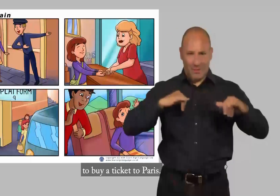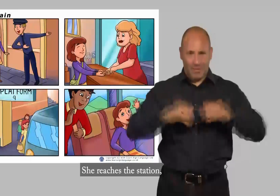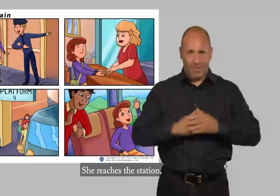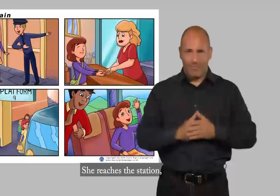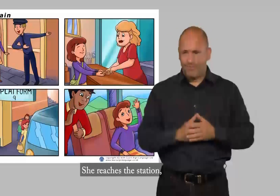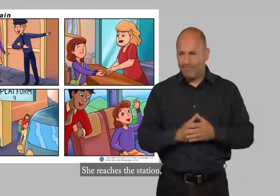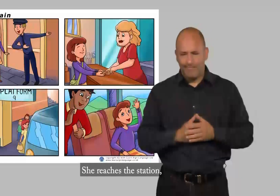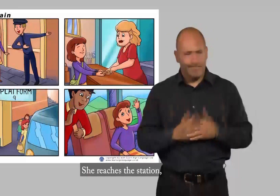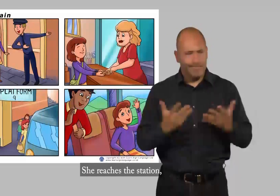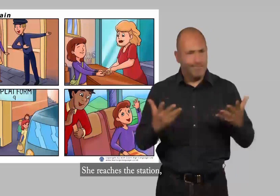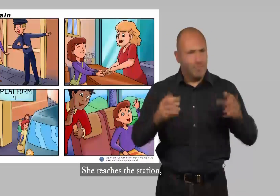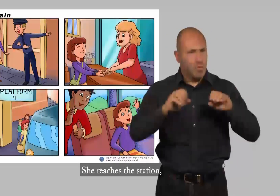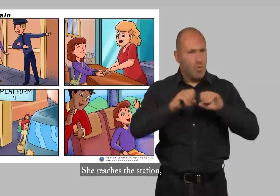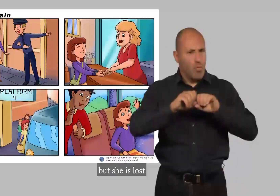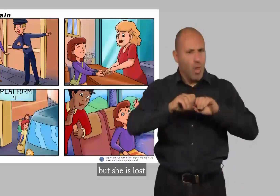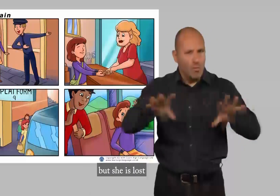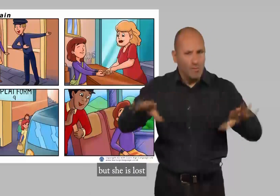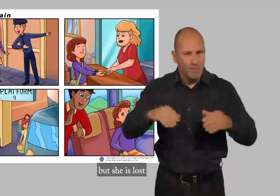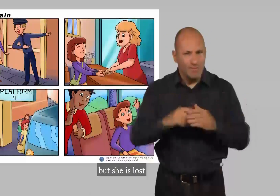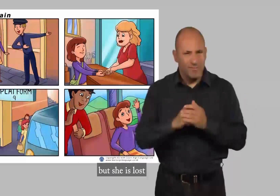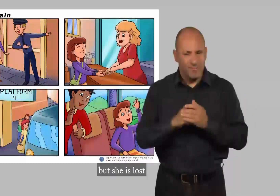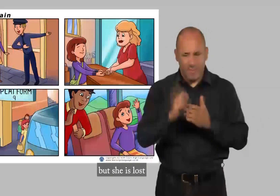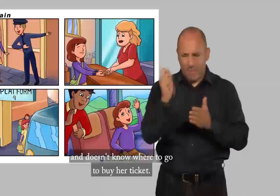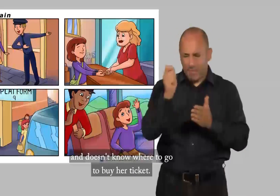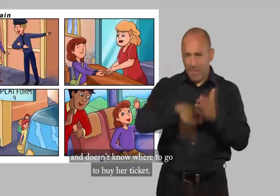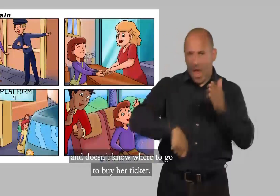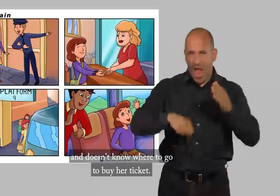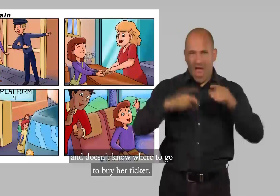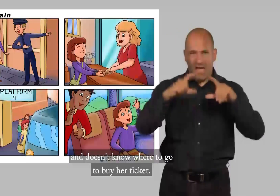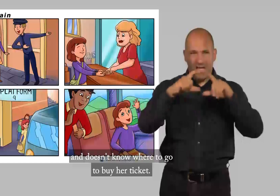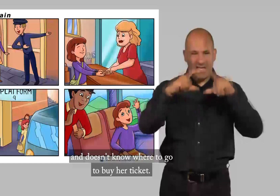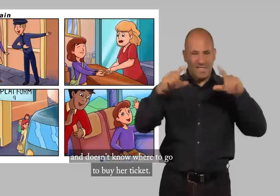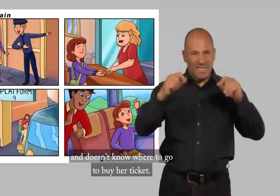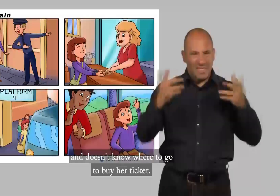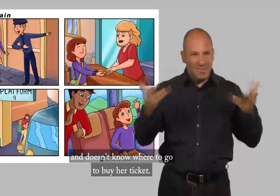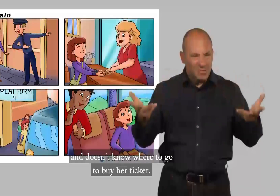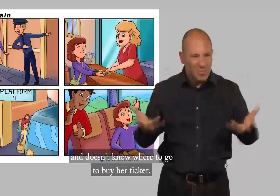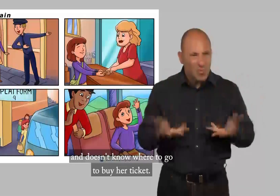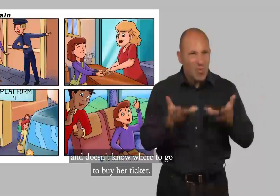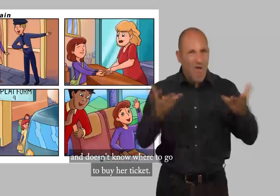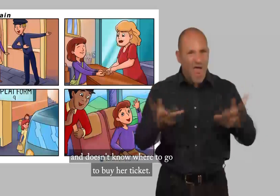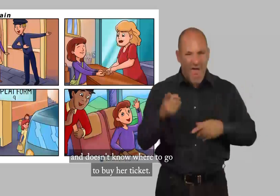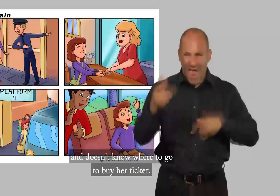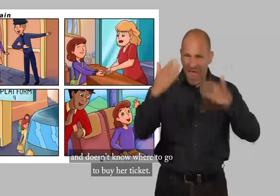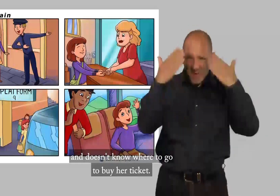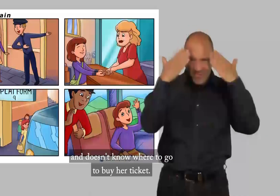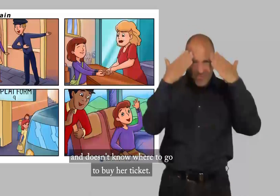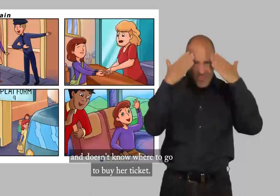She reaches the station, but she is lost and doesn't know where to go to buy her ticket.